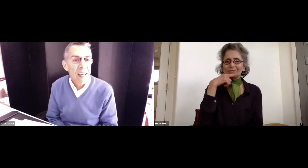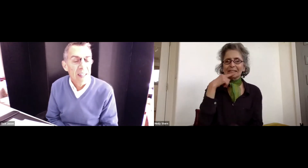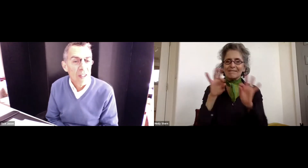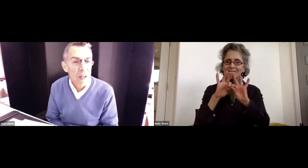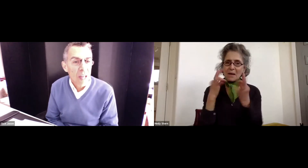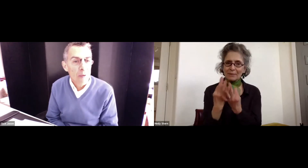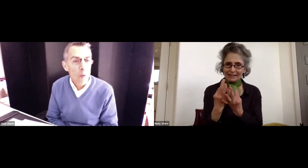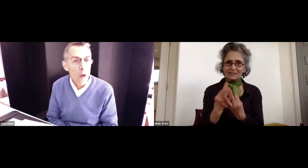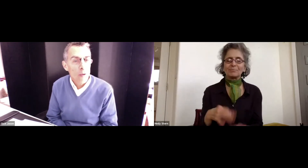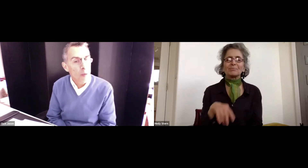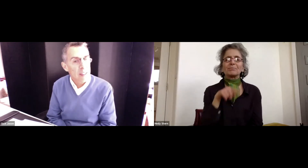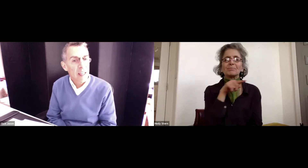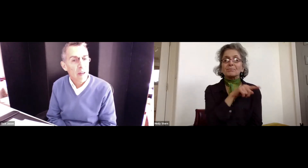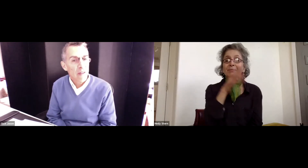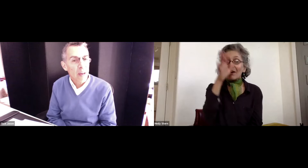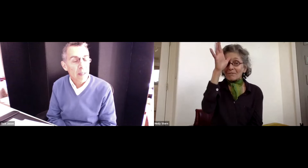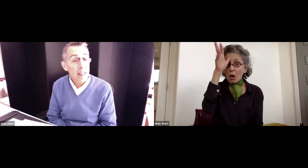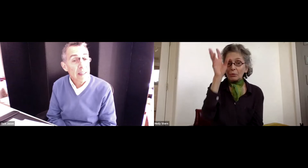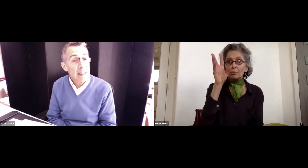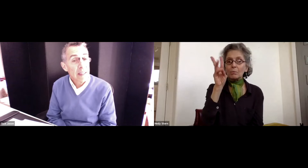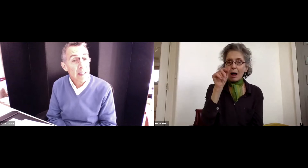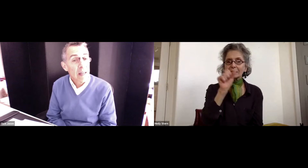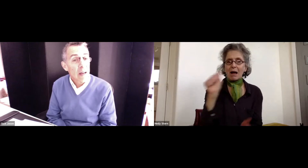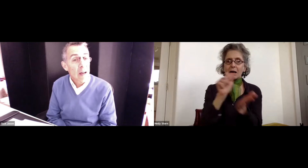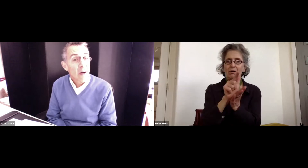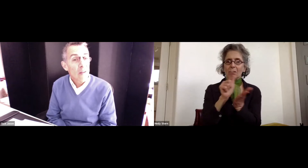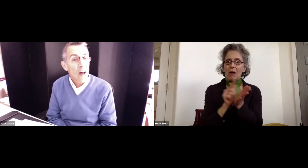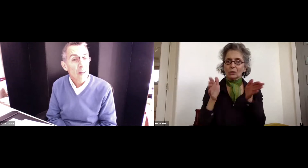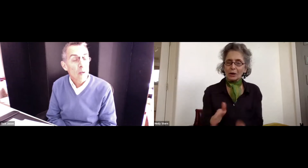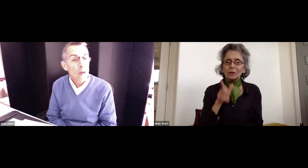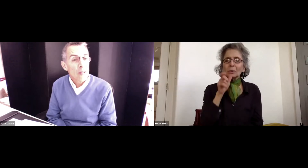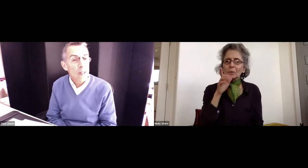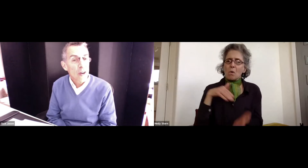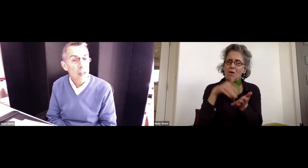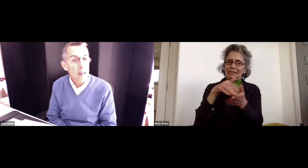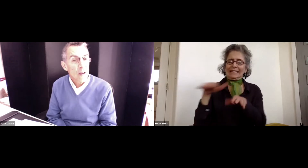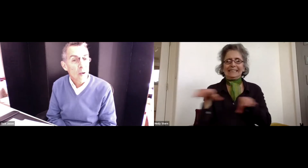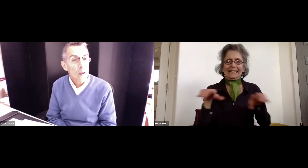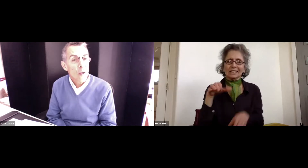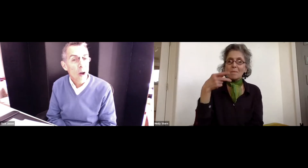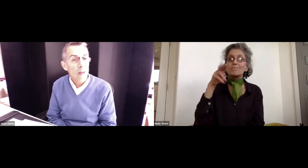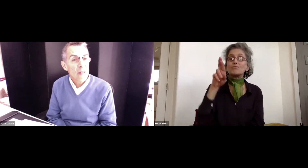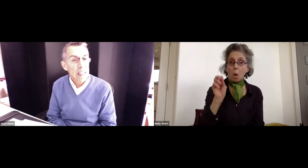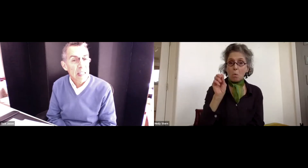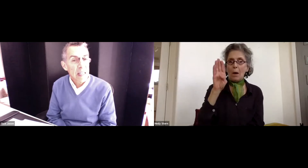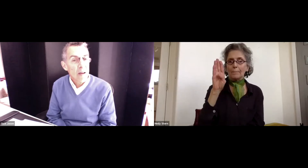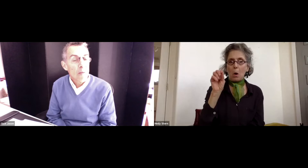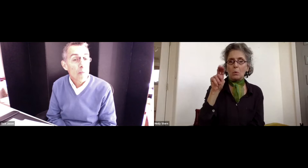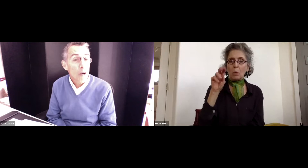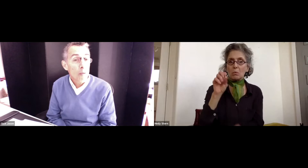she came from a well-respected hearing family. Her father was an attorney who often did pro bono